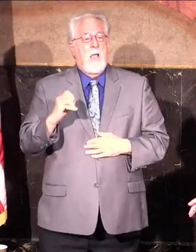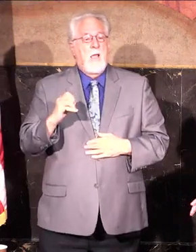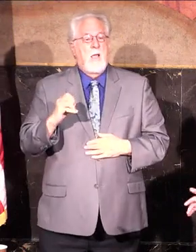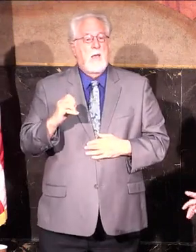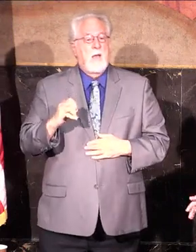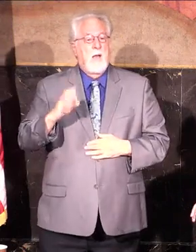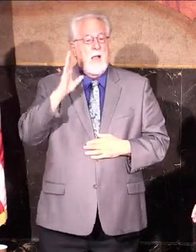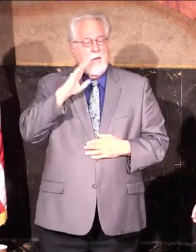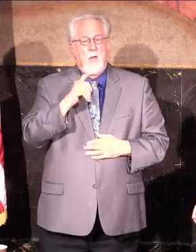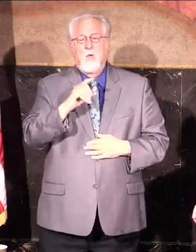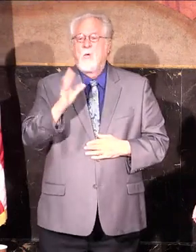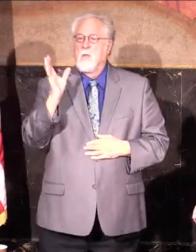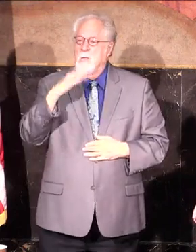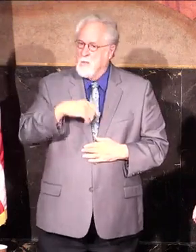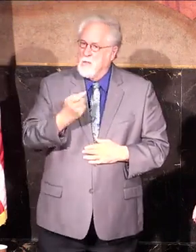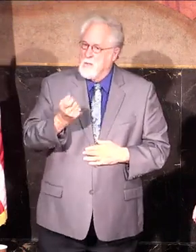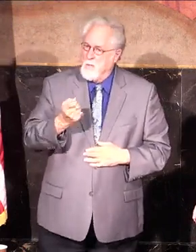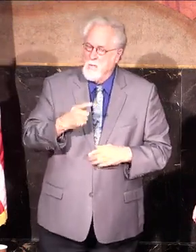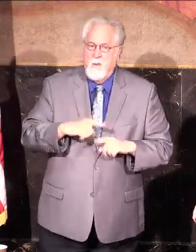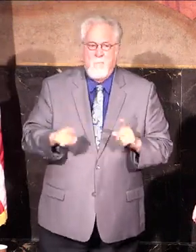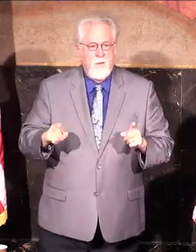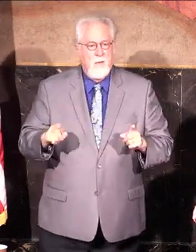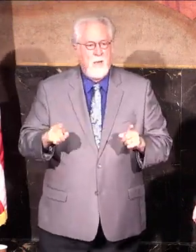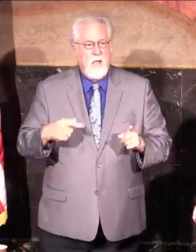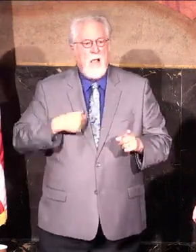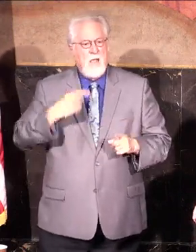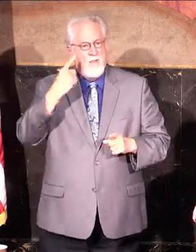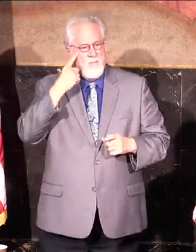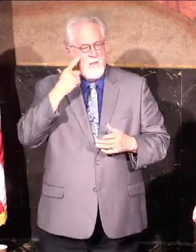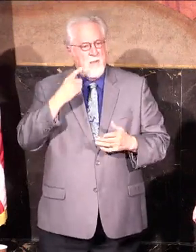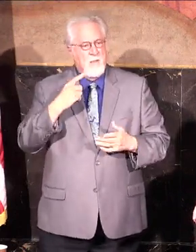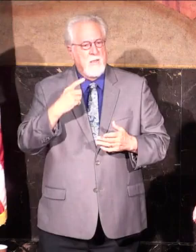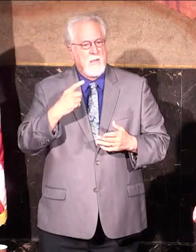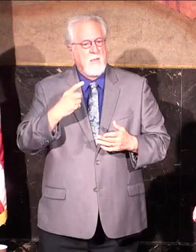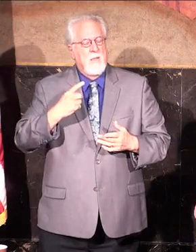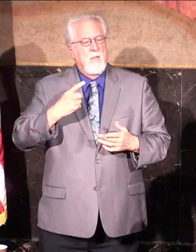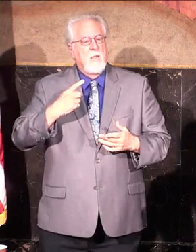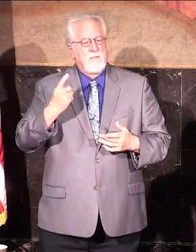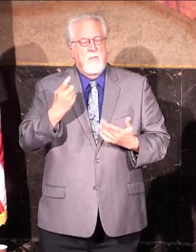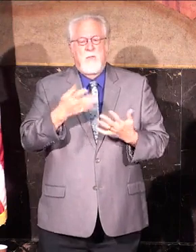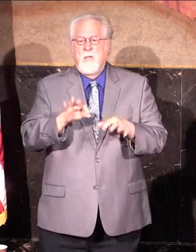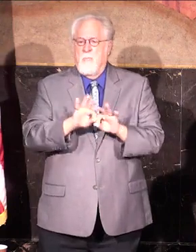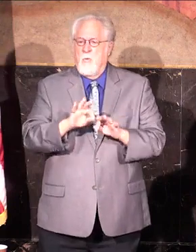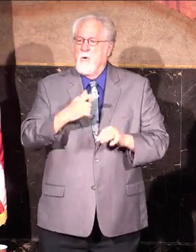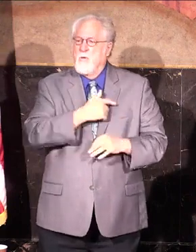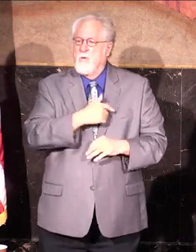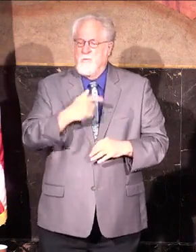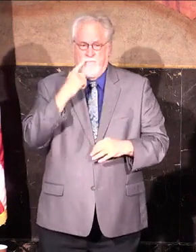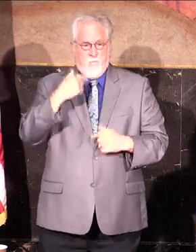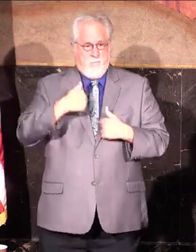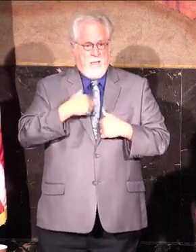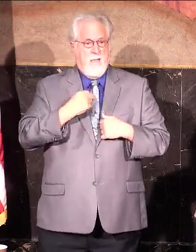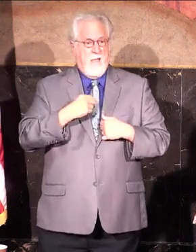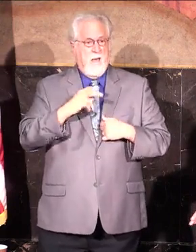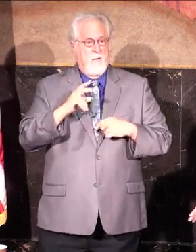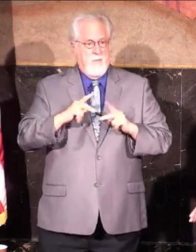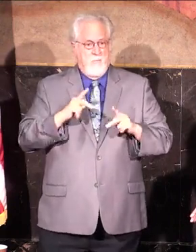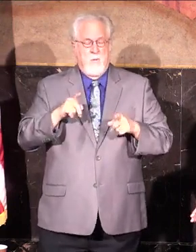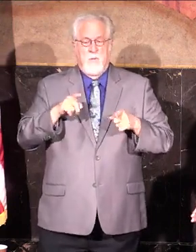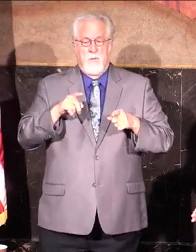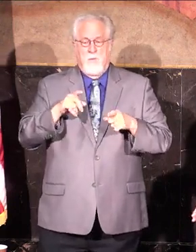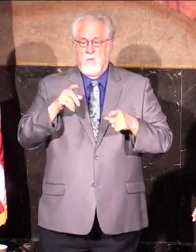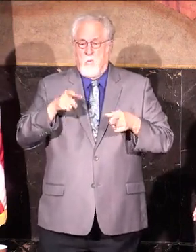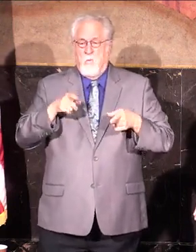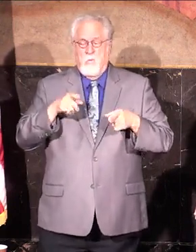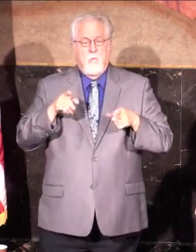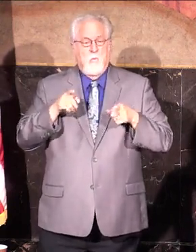know it's a little bit unusual, but I think it's something it's important, at least for me and those people on the call and many